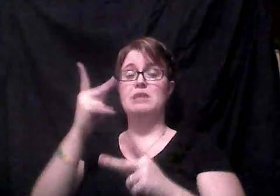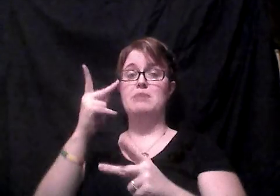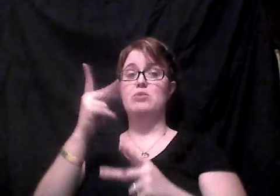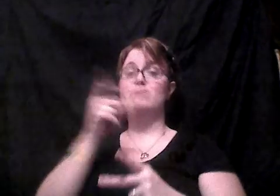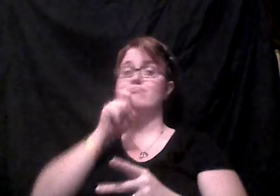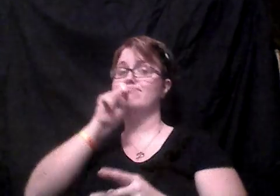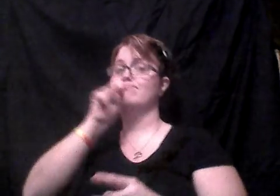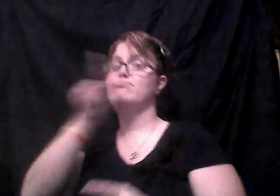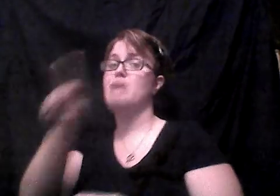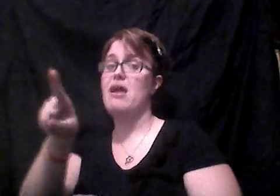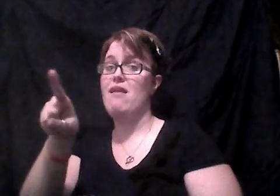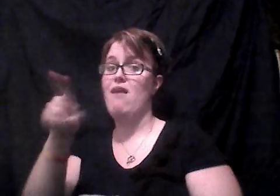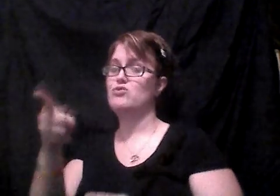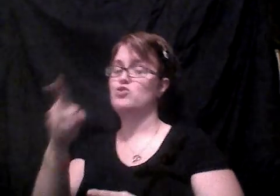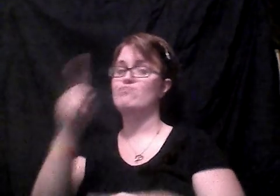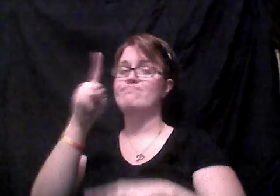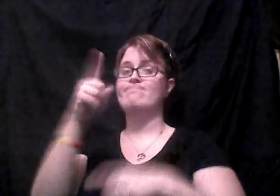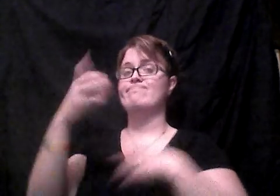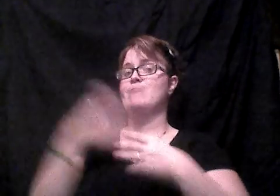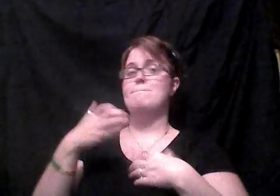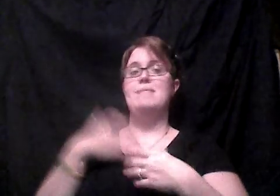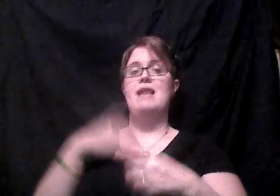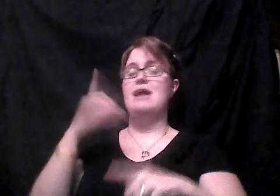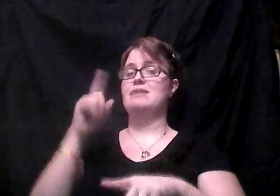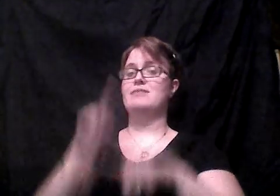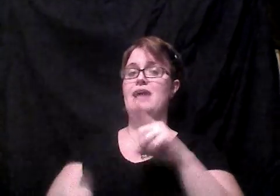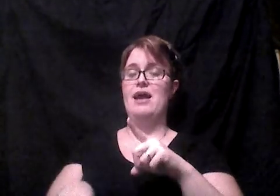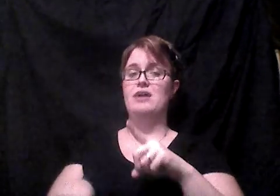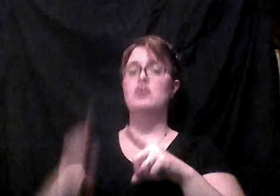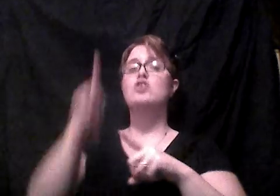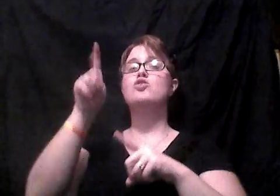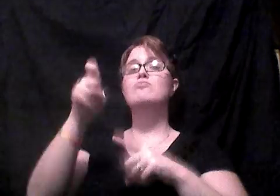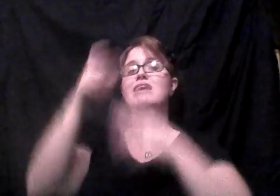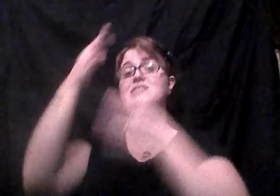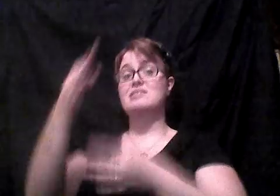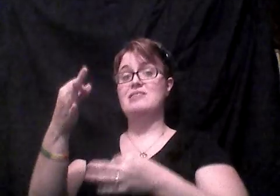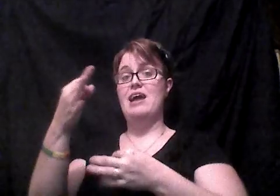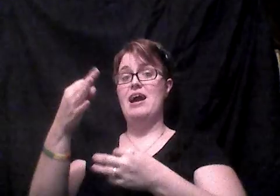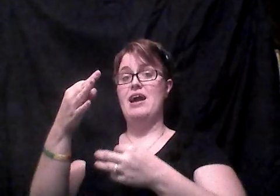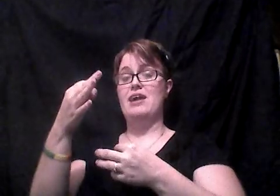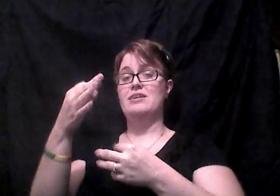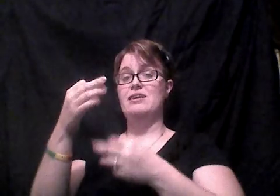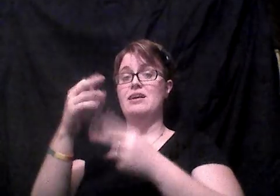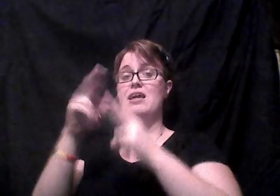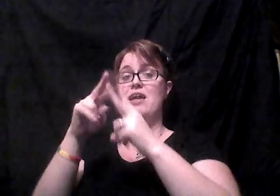spend it complaining, or you can spend it playing the game hard, which is probably going to be more helpful to you in the long run.